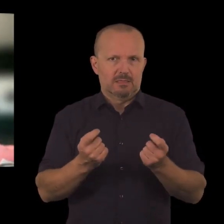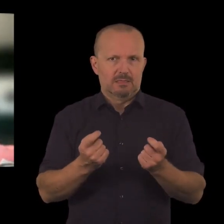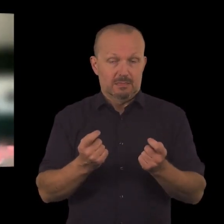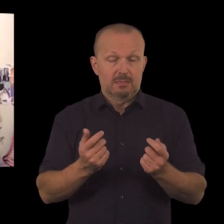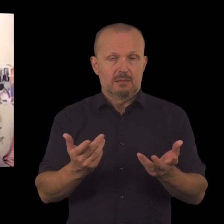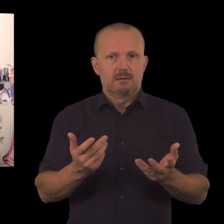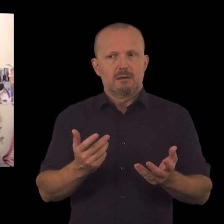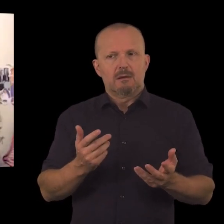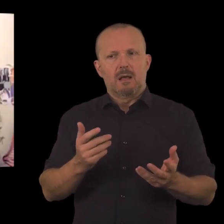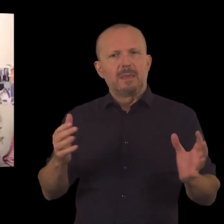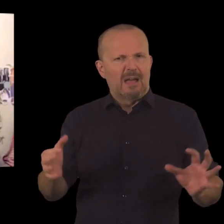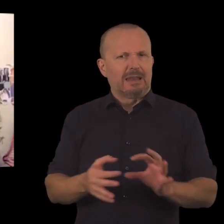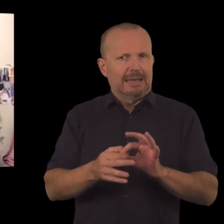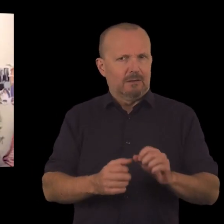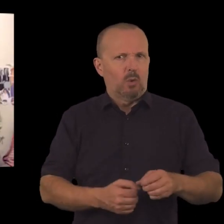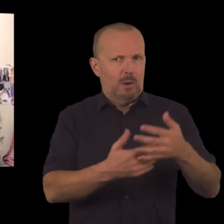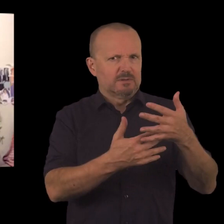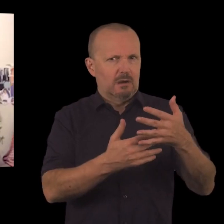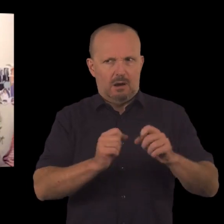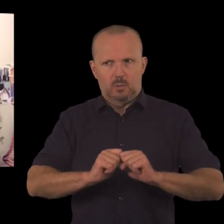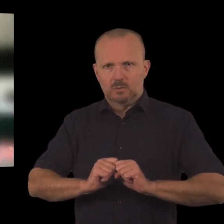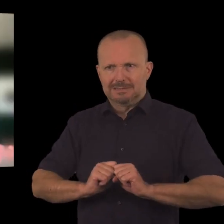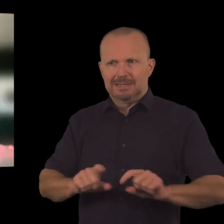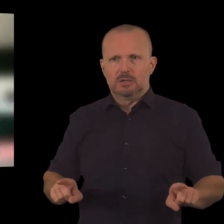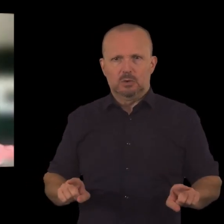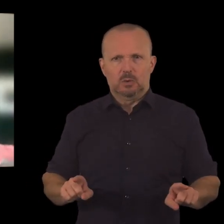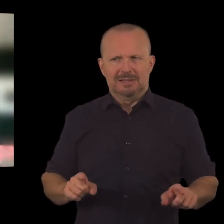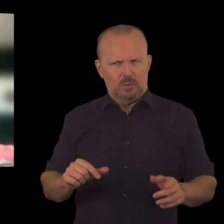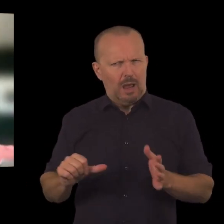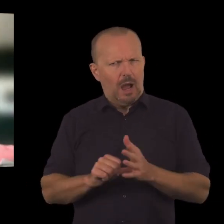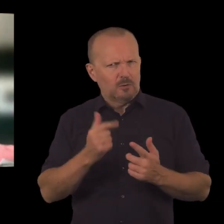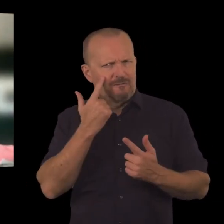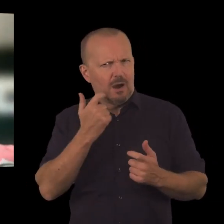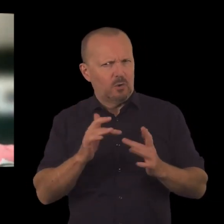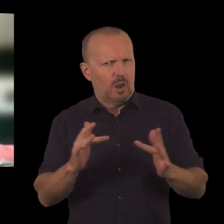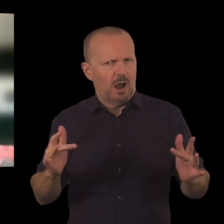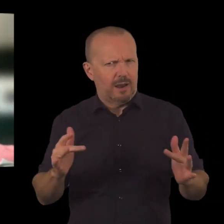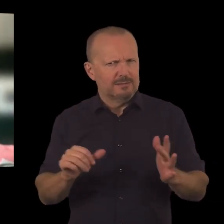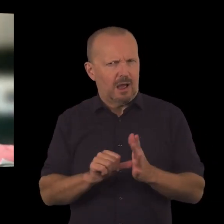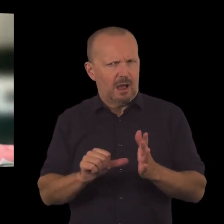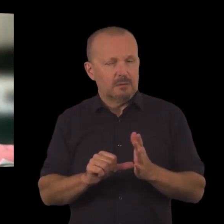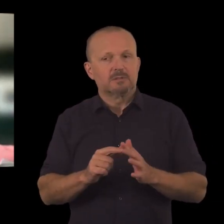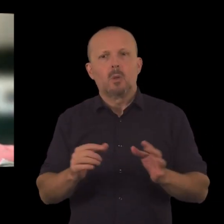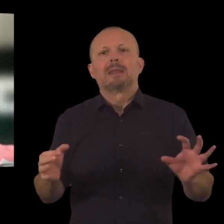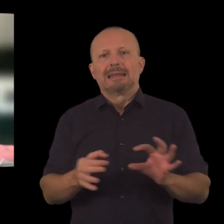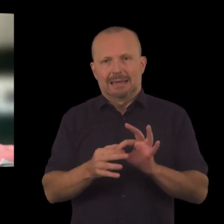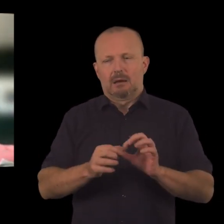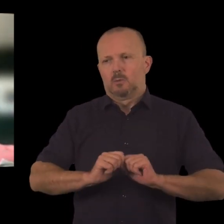What's the festival in Rotterdam called? So it's called the International Community Arts Festival. I